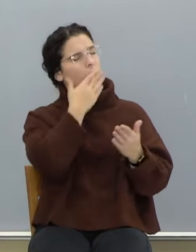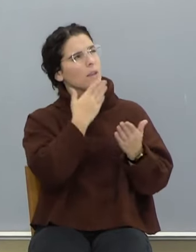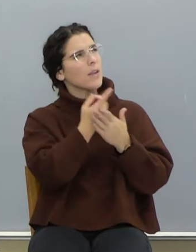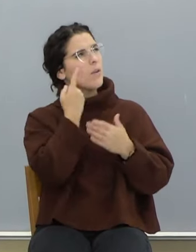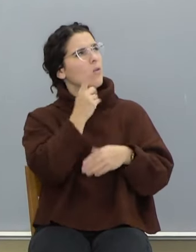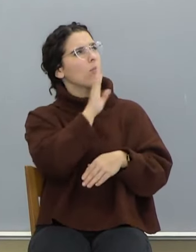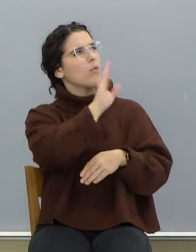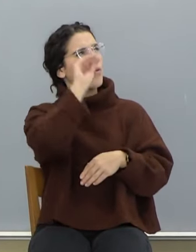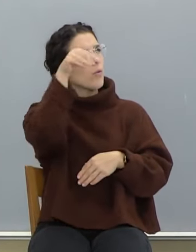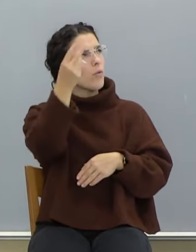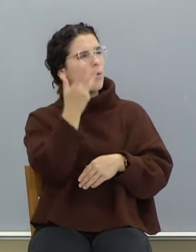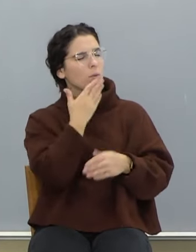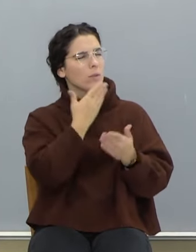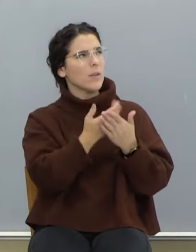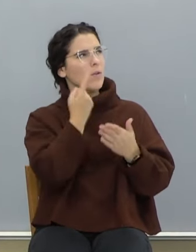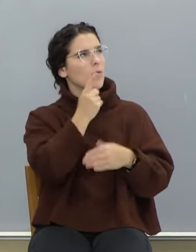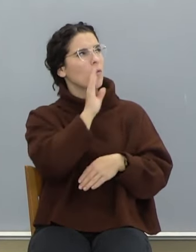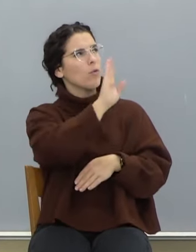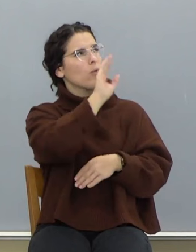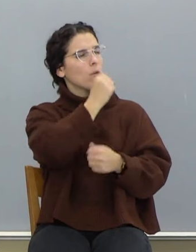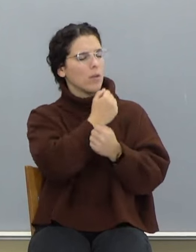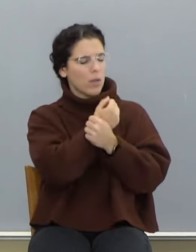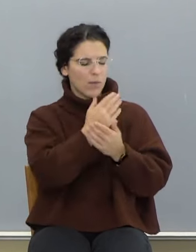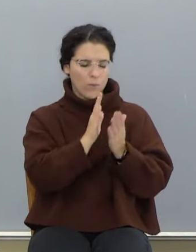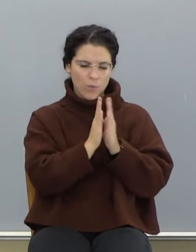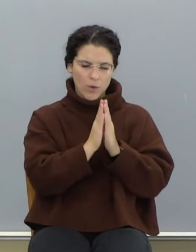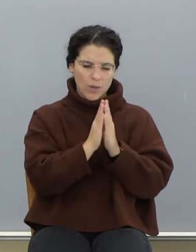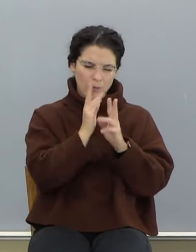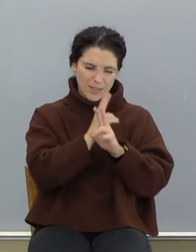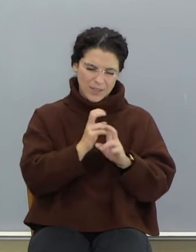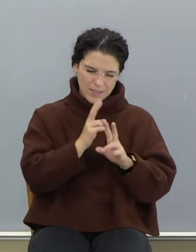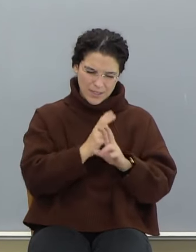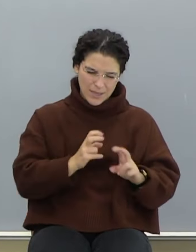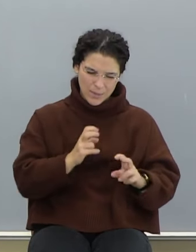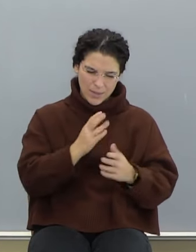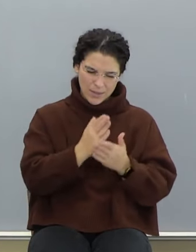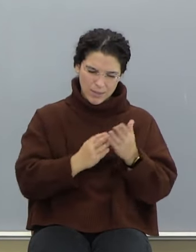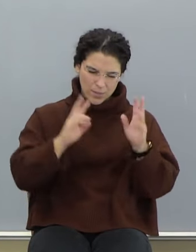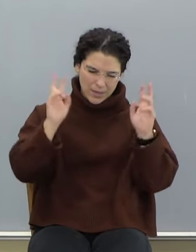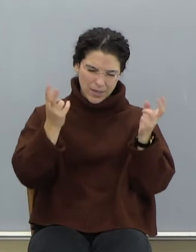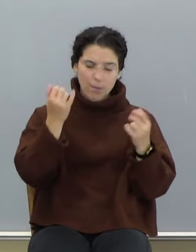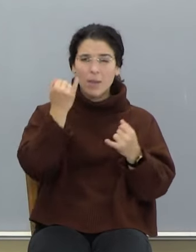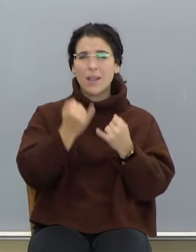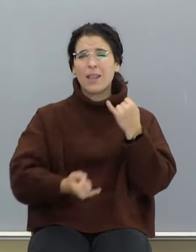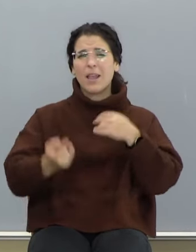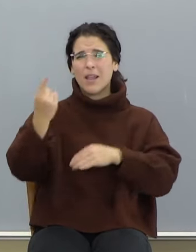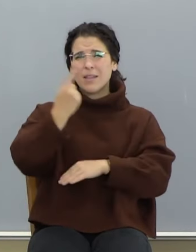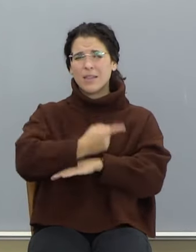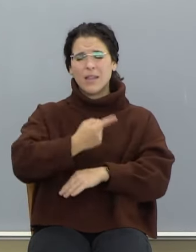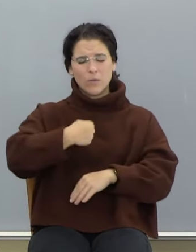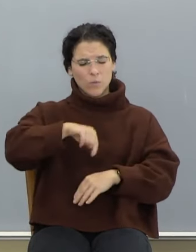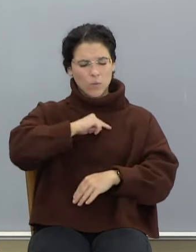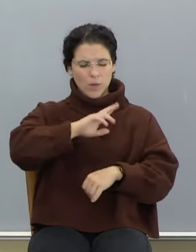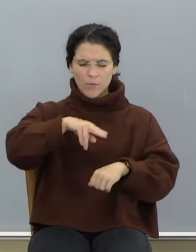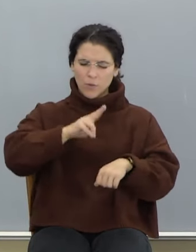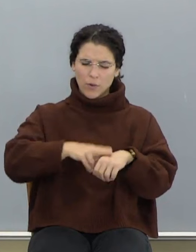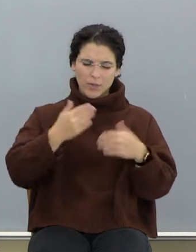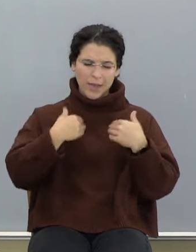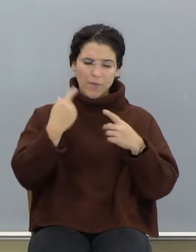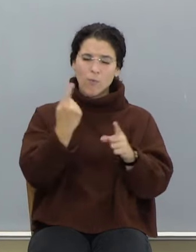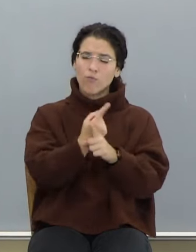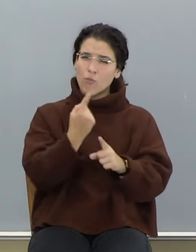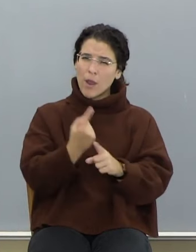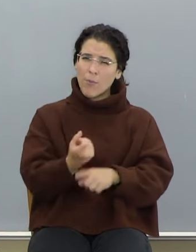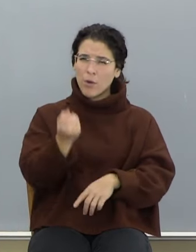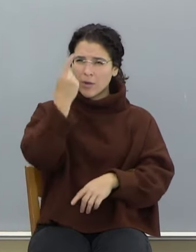we examine some of the issues regarding the last days, may we, of course, have a proper understanding as we